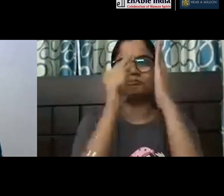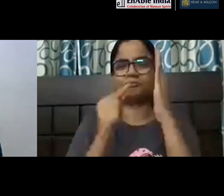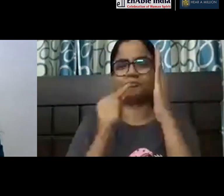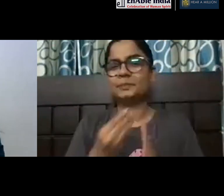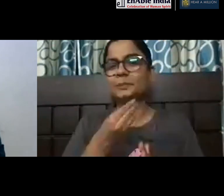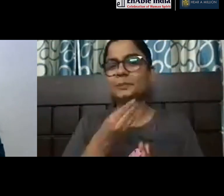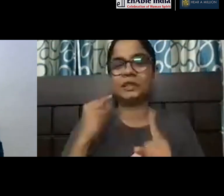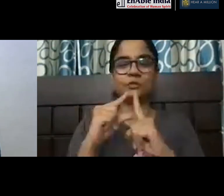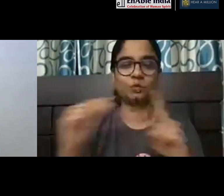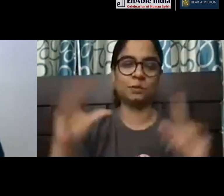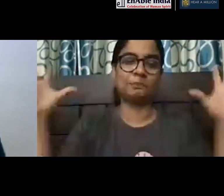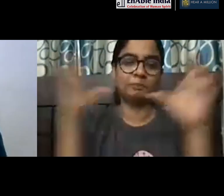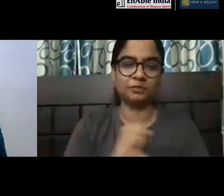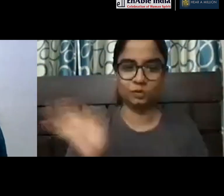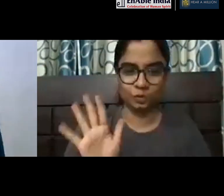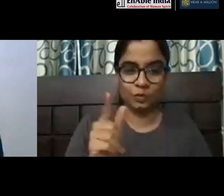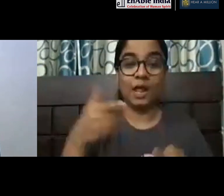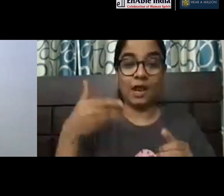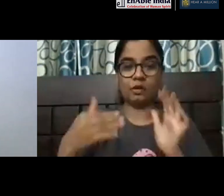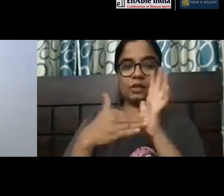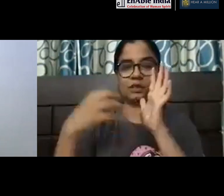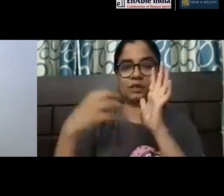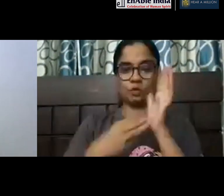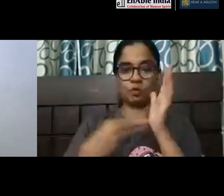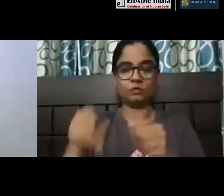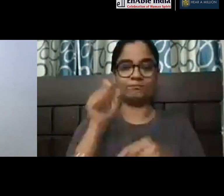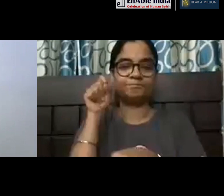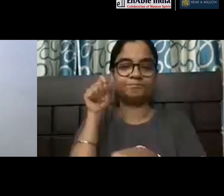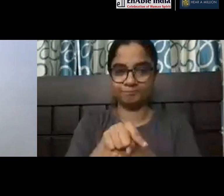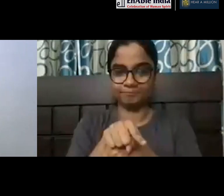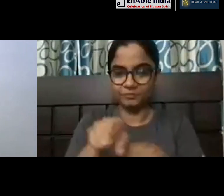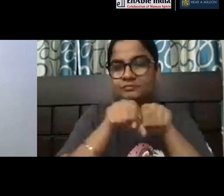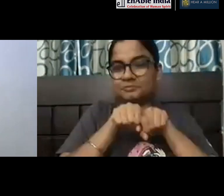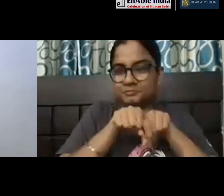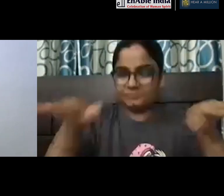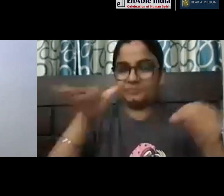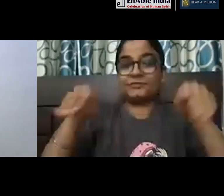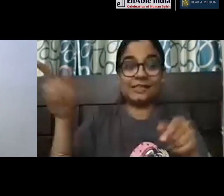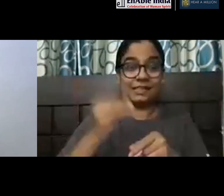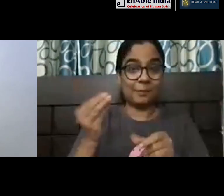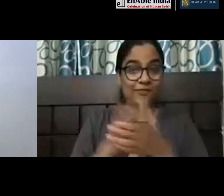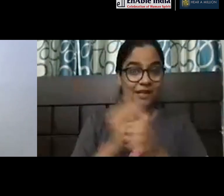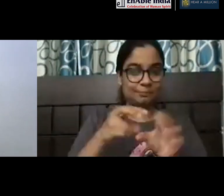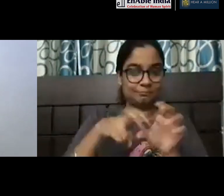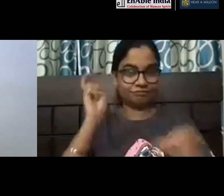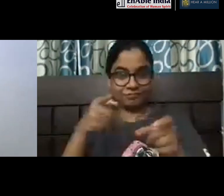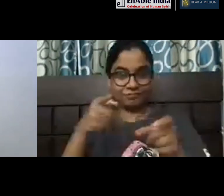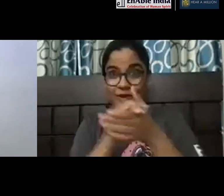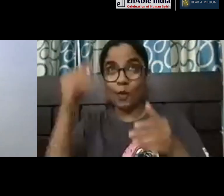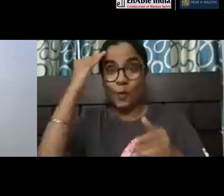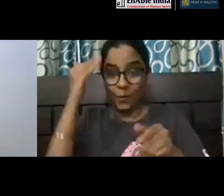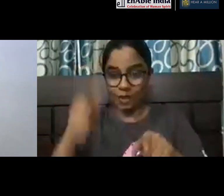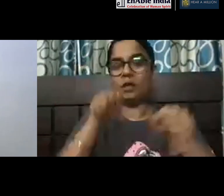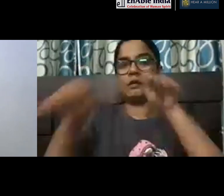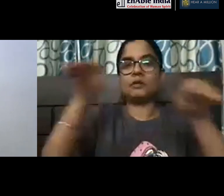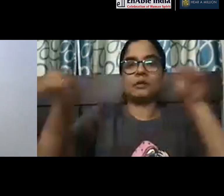Dr. Yuvraj or not. It's just a matter of seconds. Please fill it up. On Zoom we are sending the link.